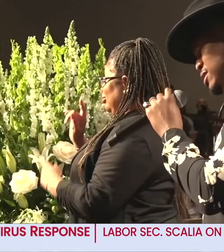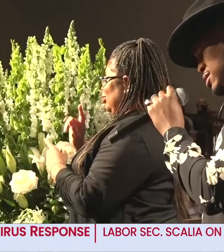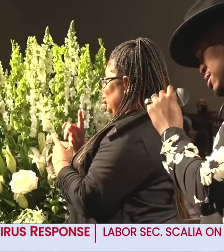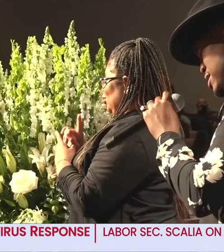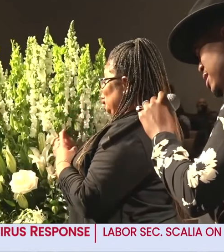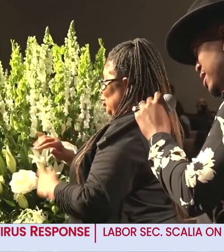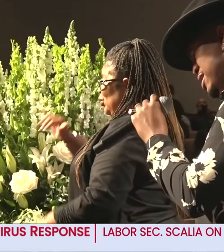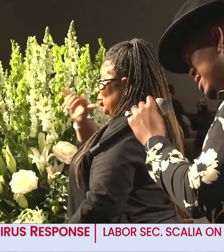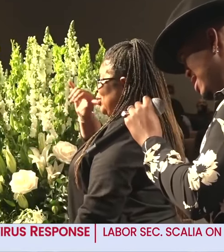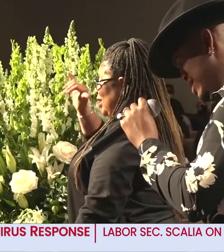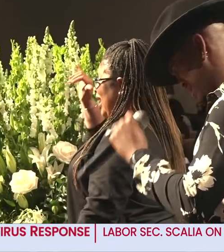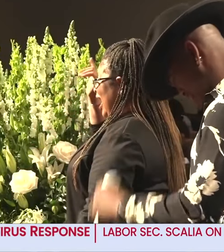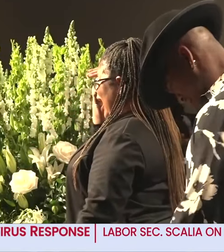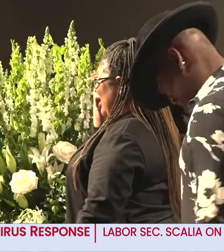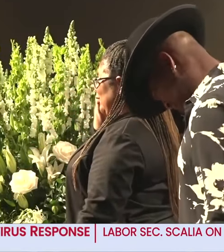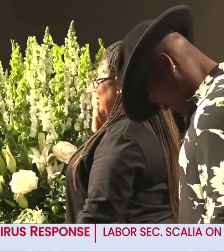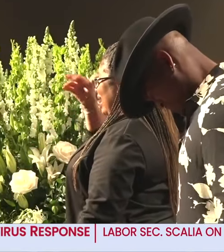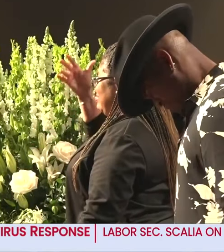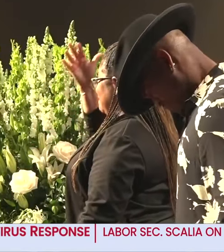to yesterday.